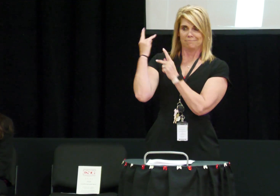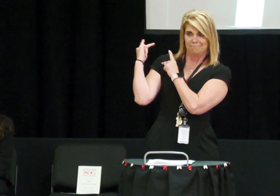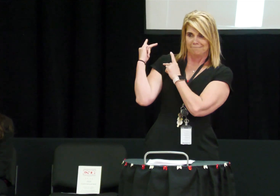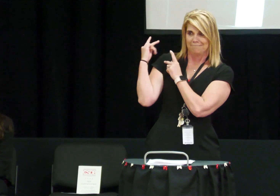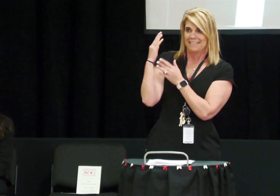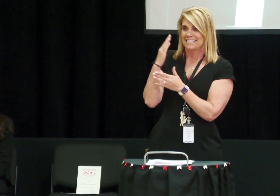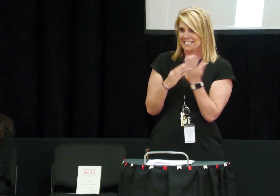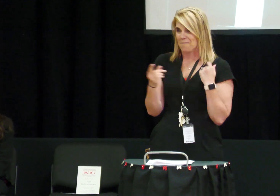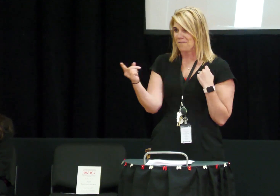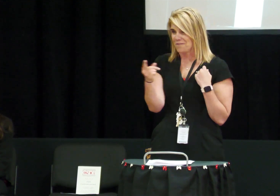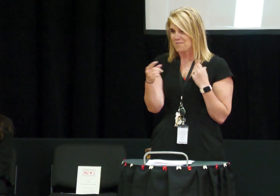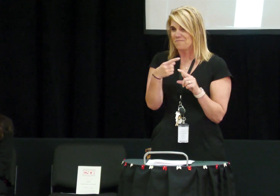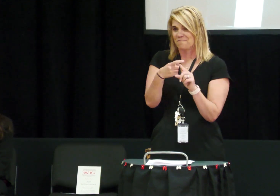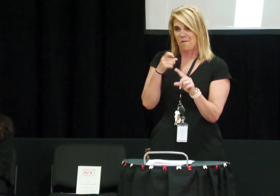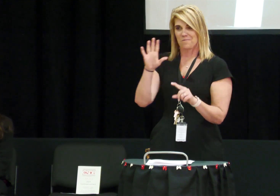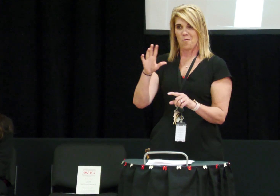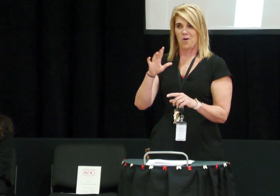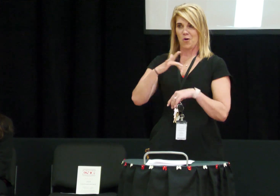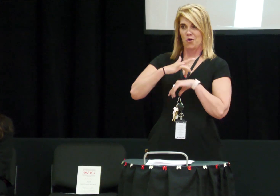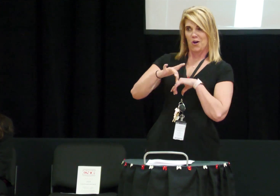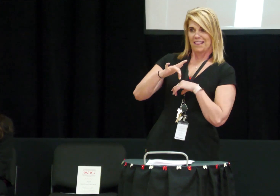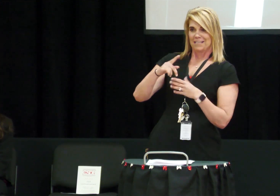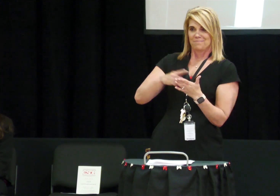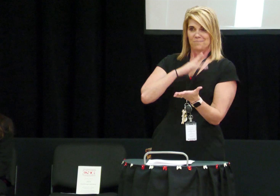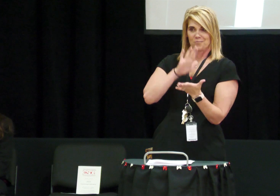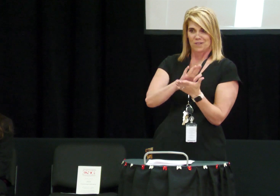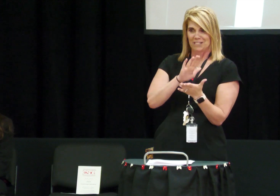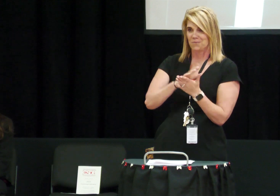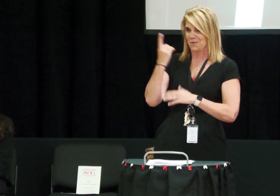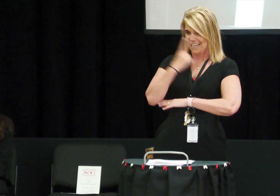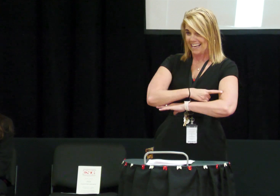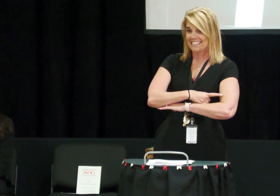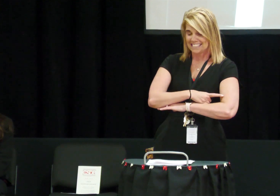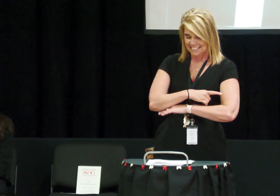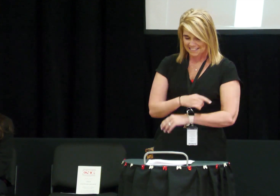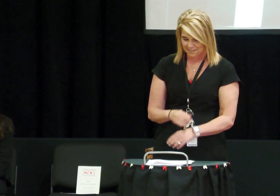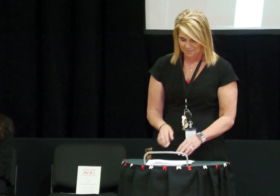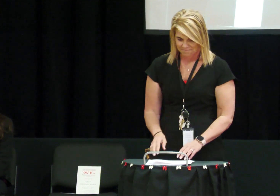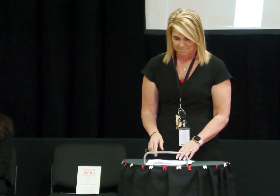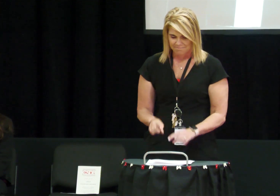vividly remember some of you from your early preschool days.